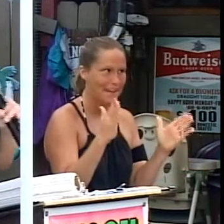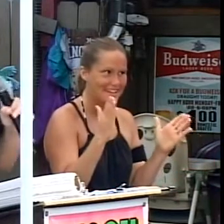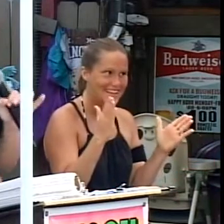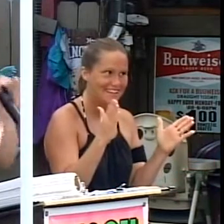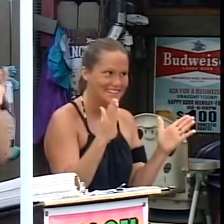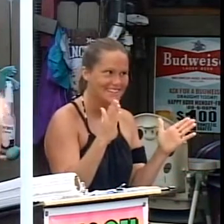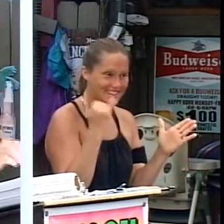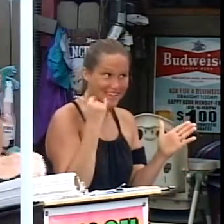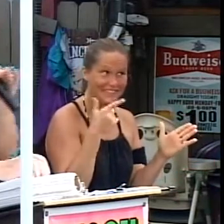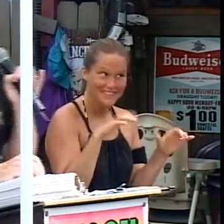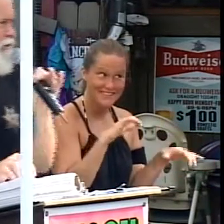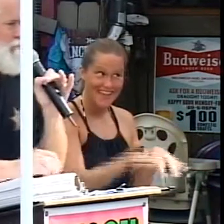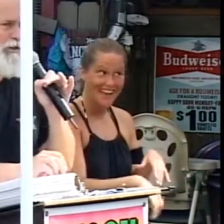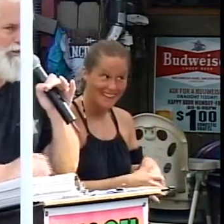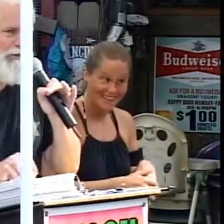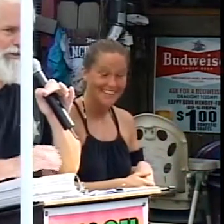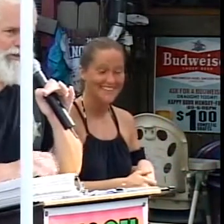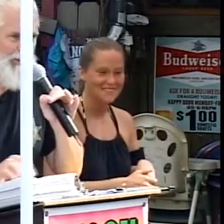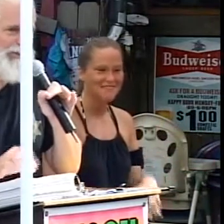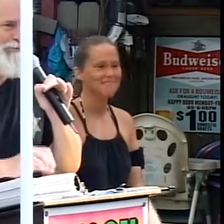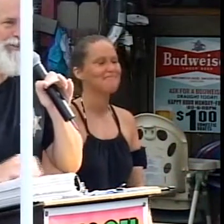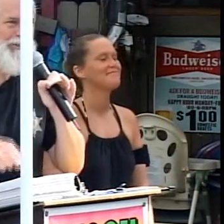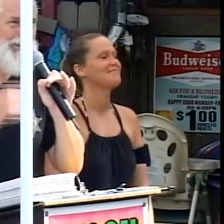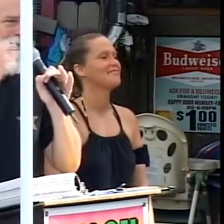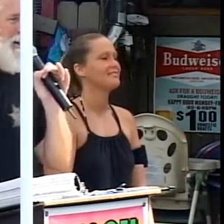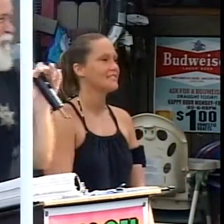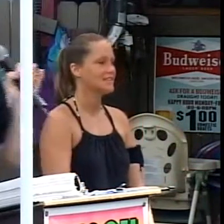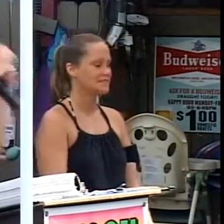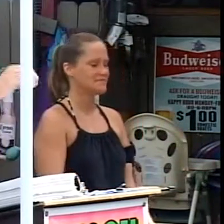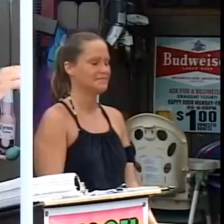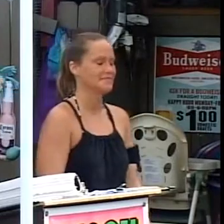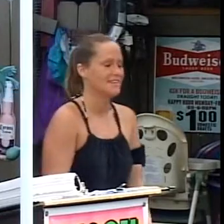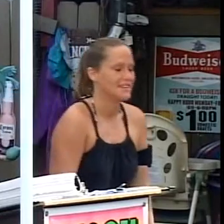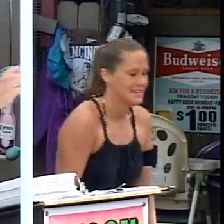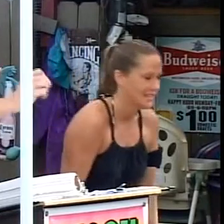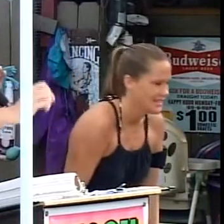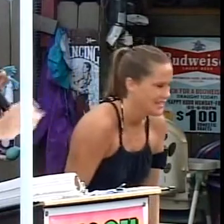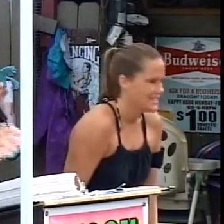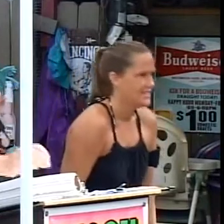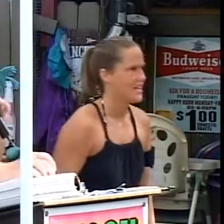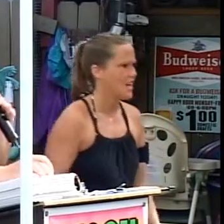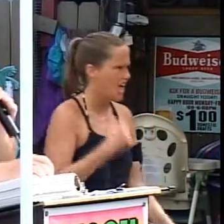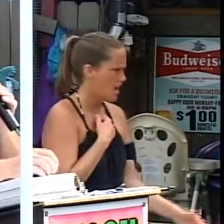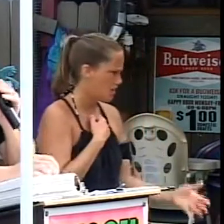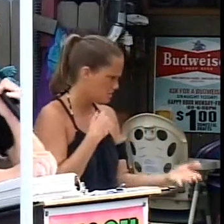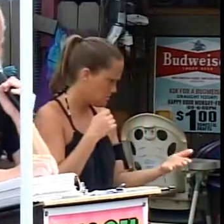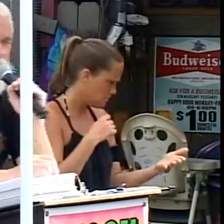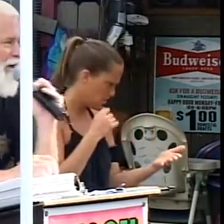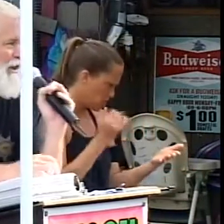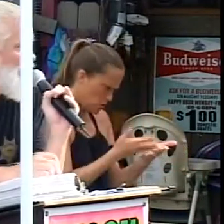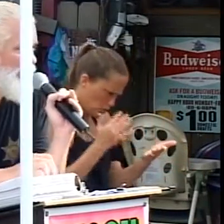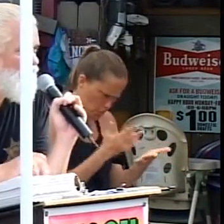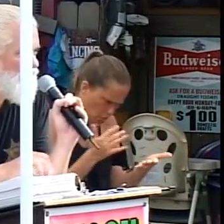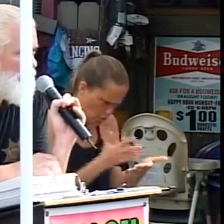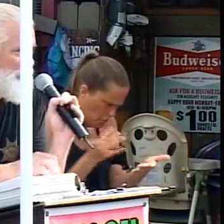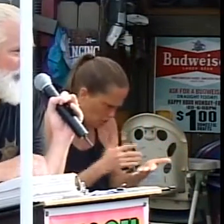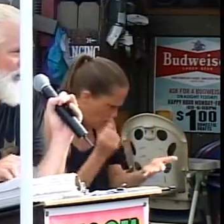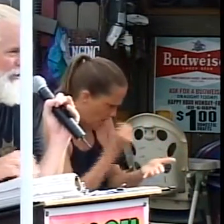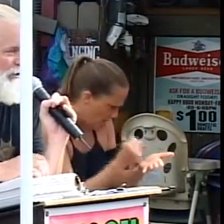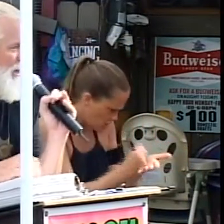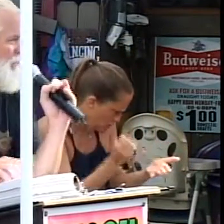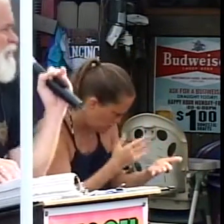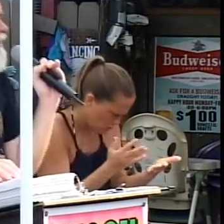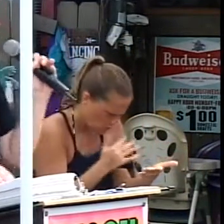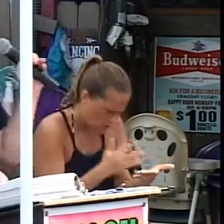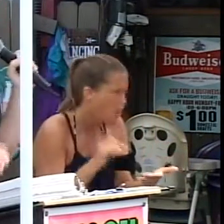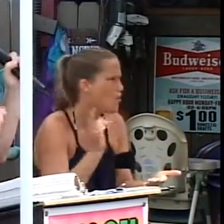and I'm going to go prove these guys that they shouldn't be doing this and they shouldn't be doing that. And I'm ripping through the scripture and I'm taking notes. Wait till they hear this scripture? Wait till